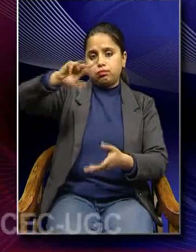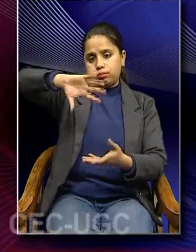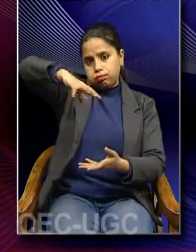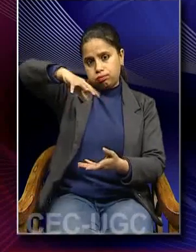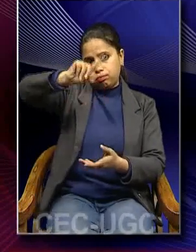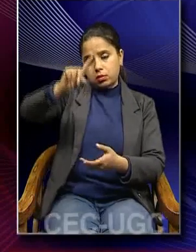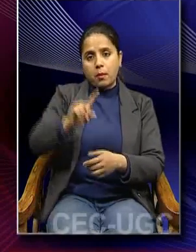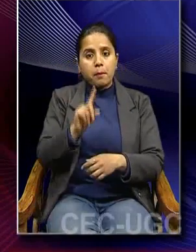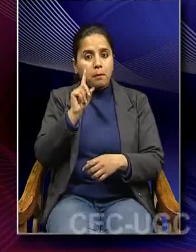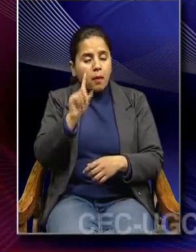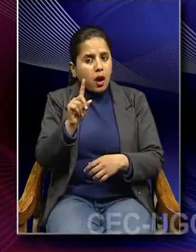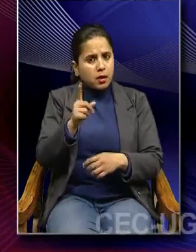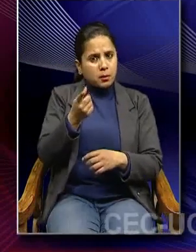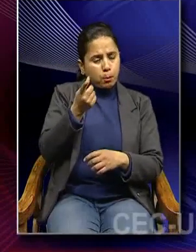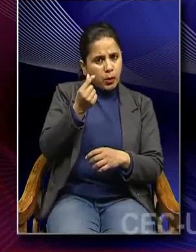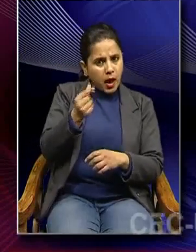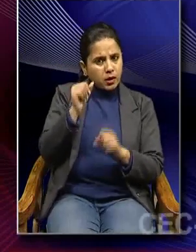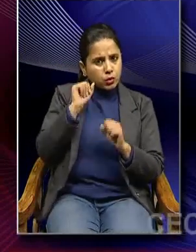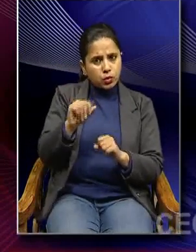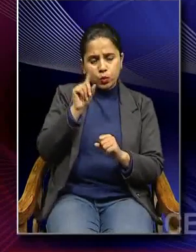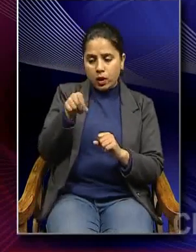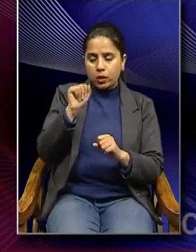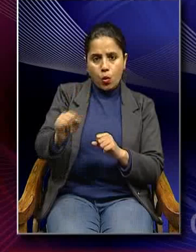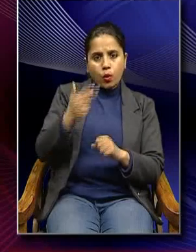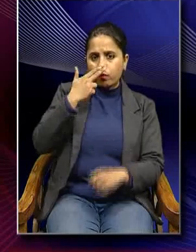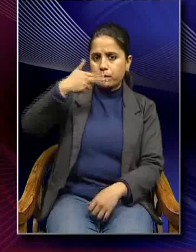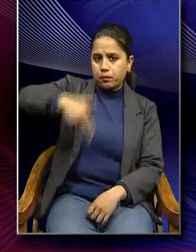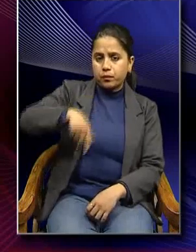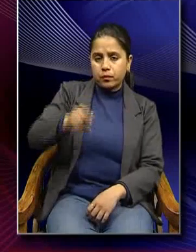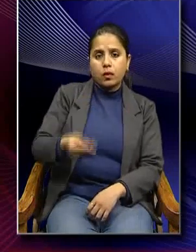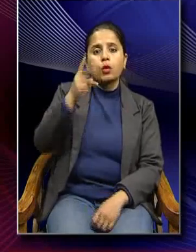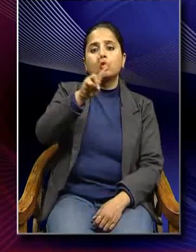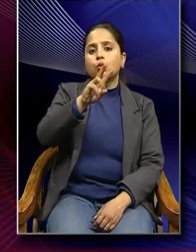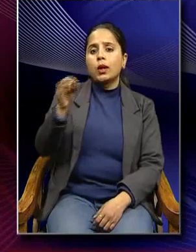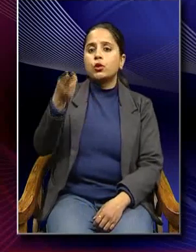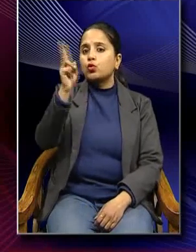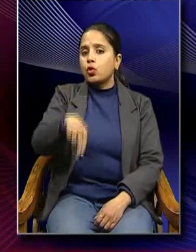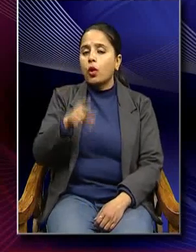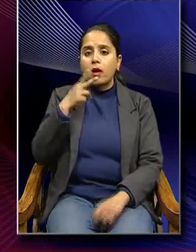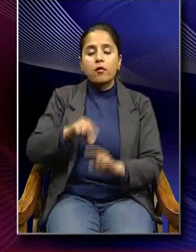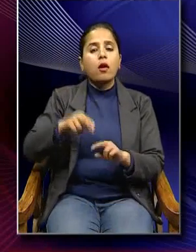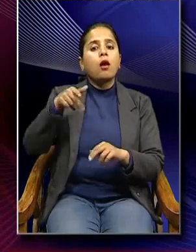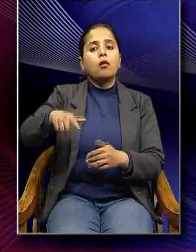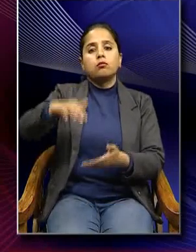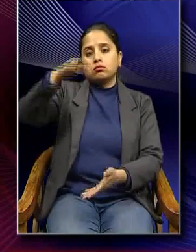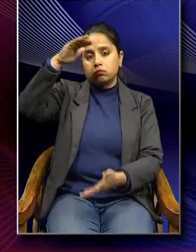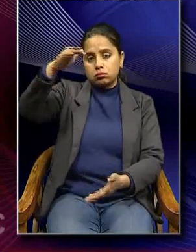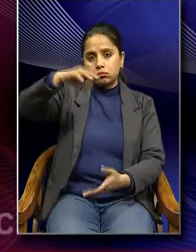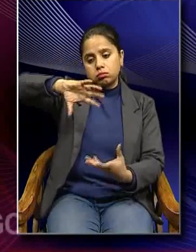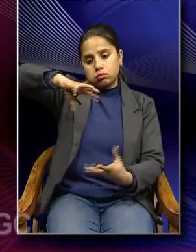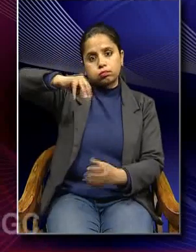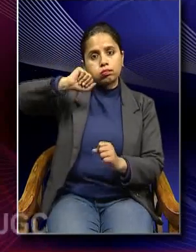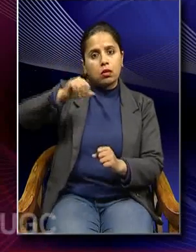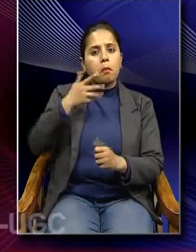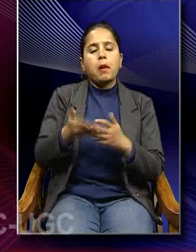However, if the price of that oil rises to $200 a barrel, then the policy may